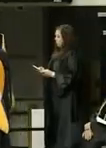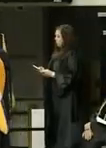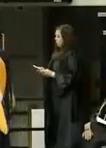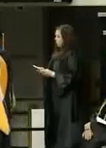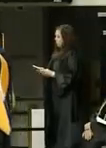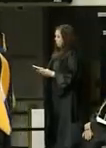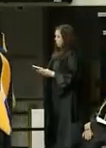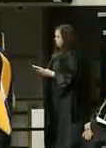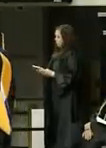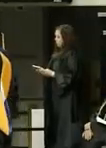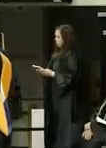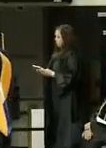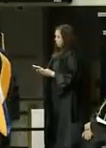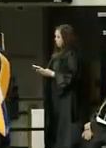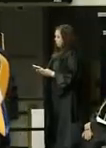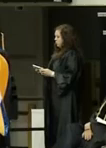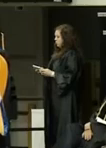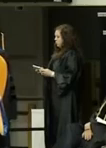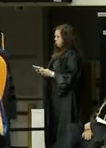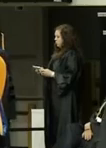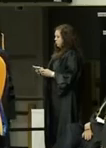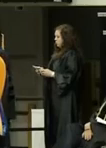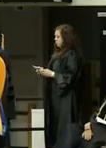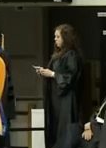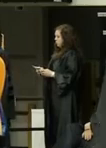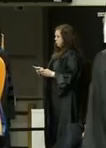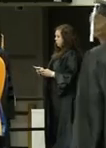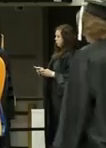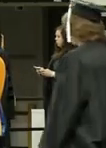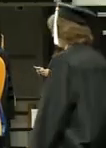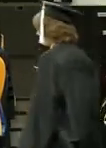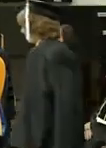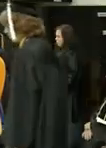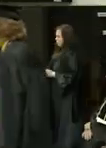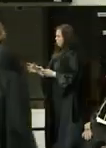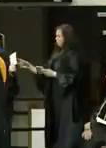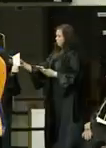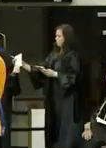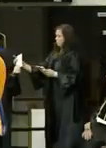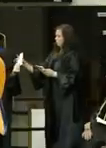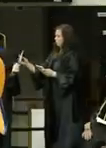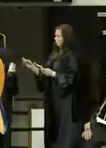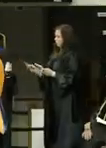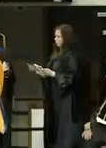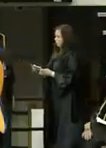Dale Mallory, honors in anthropology. Brooke Aris.